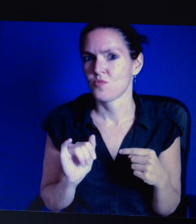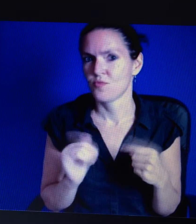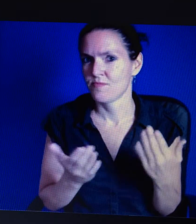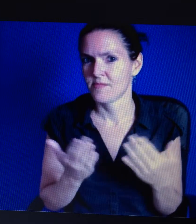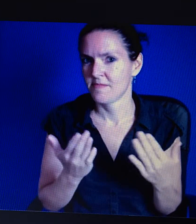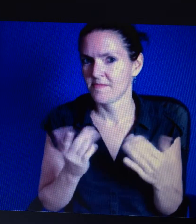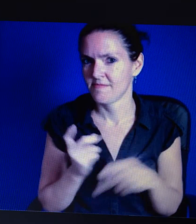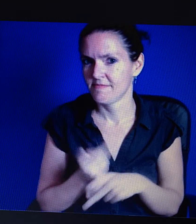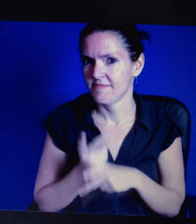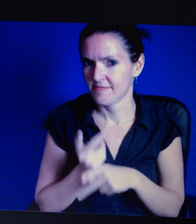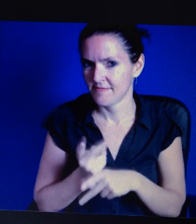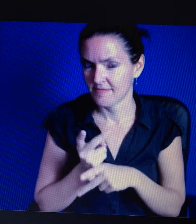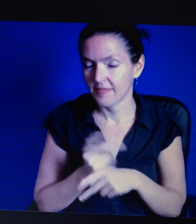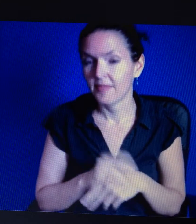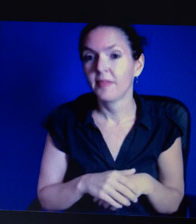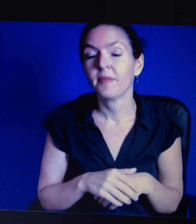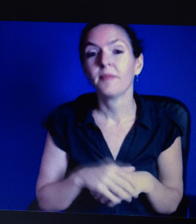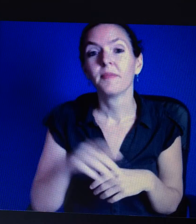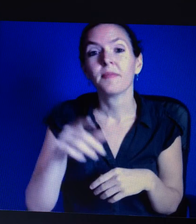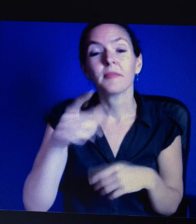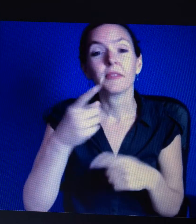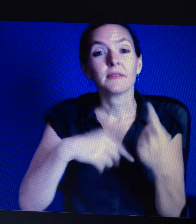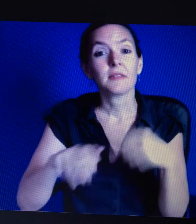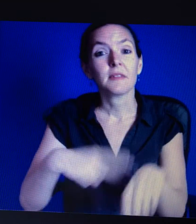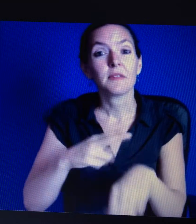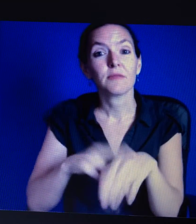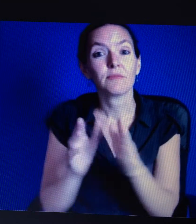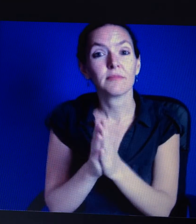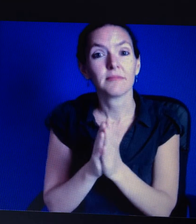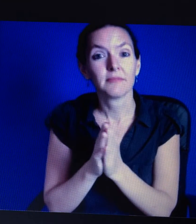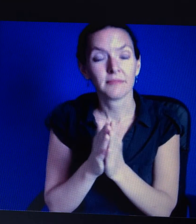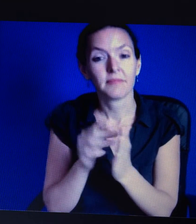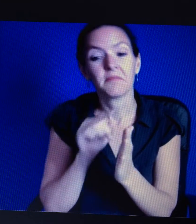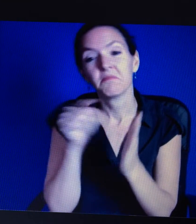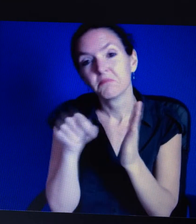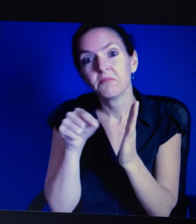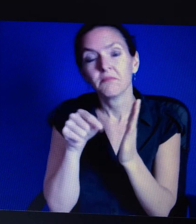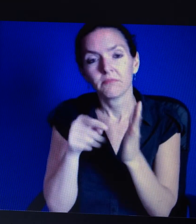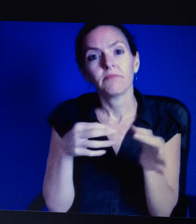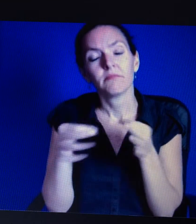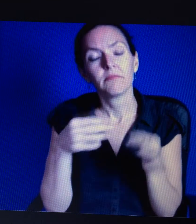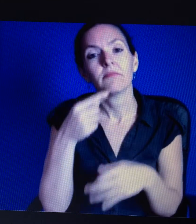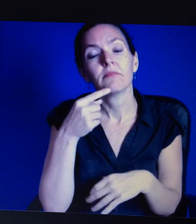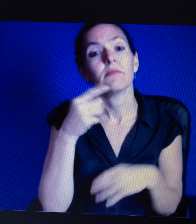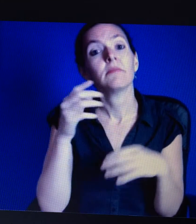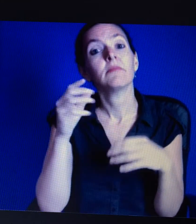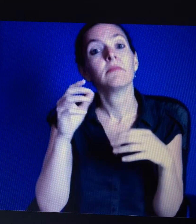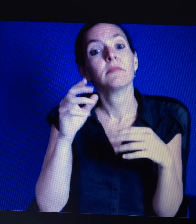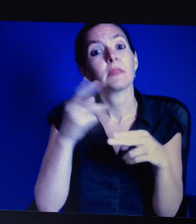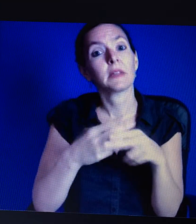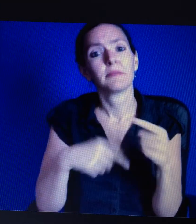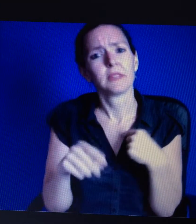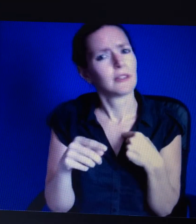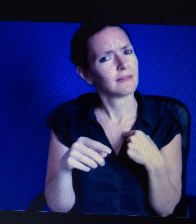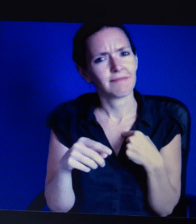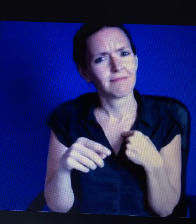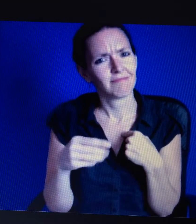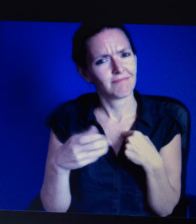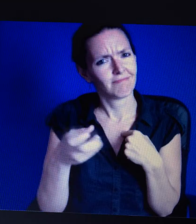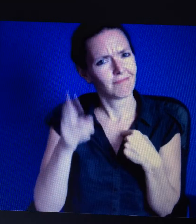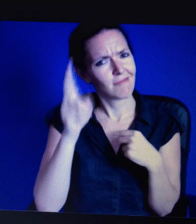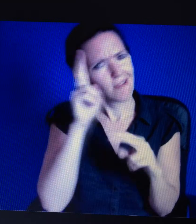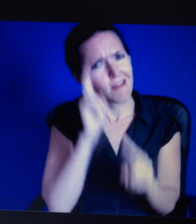and what's your name sign like that, what do? You need to be careful. And naturally in the book,